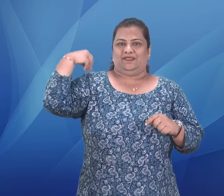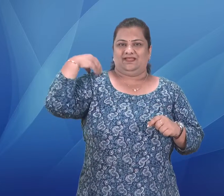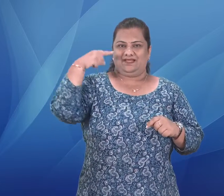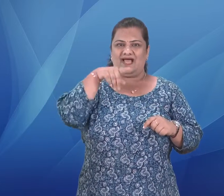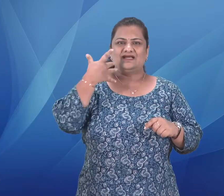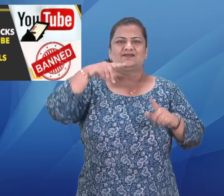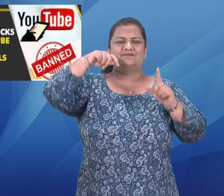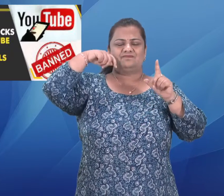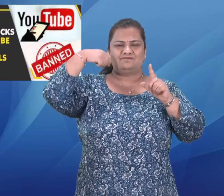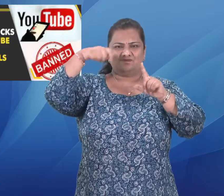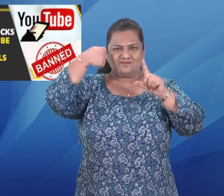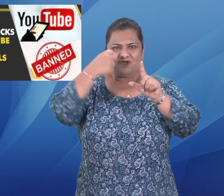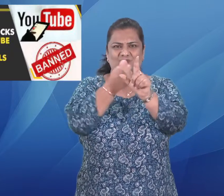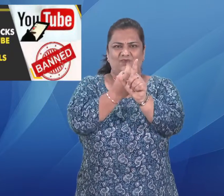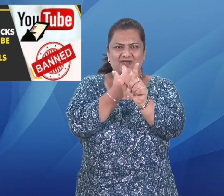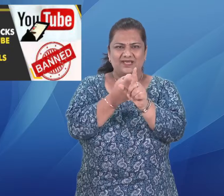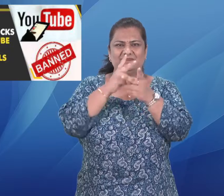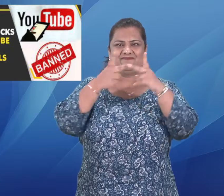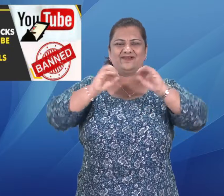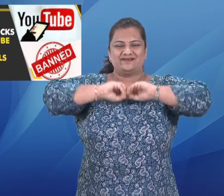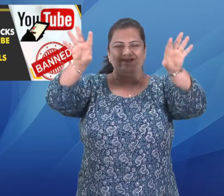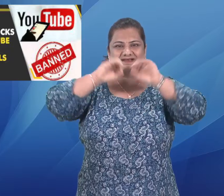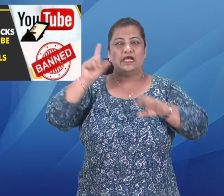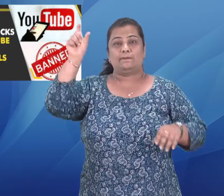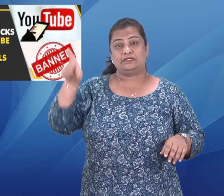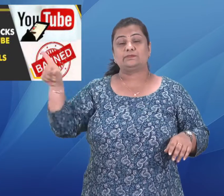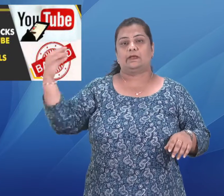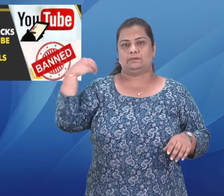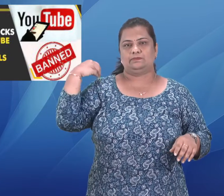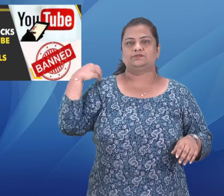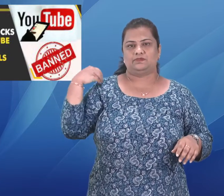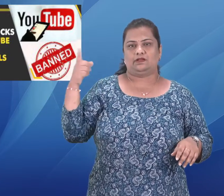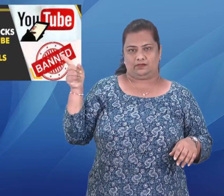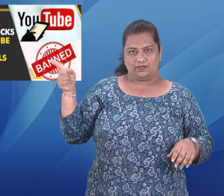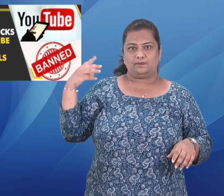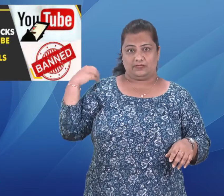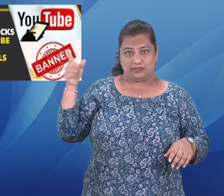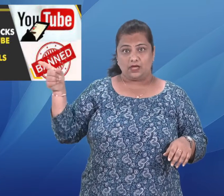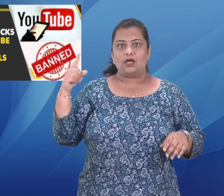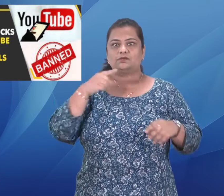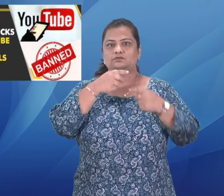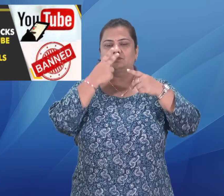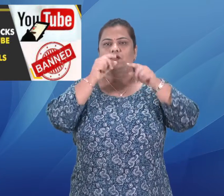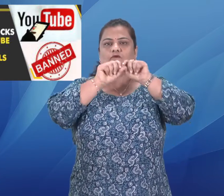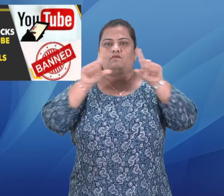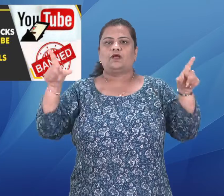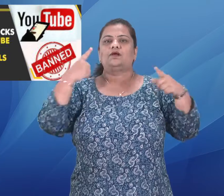The Ministry of Information and Broadcasting (INB) has ordered the blocking of 22 YouTube-based news channels, 4 of